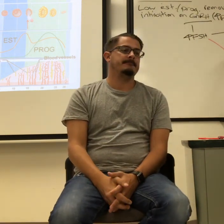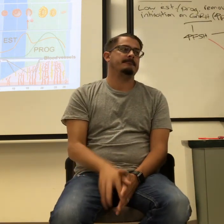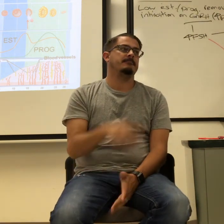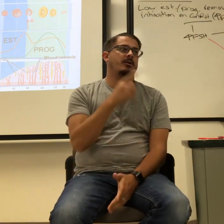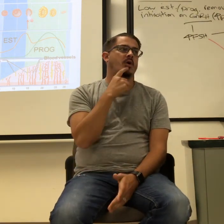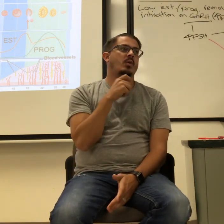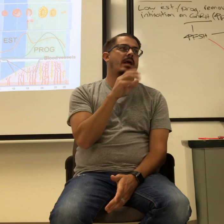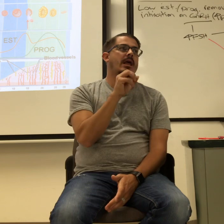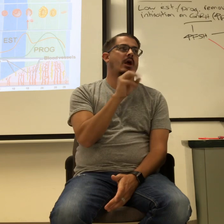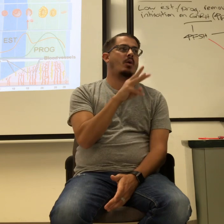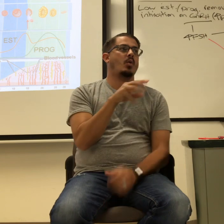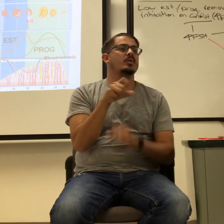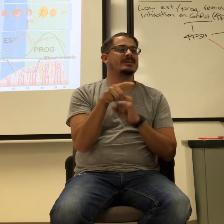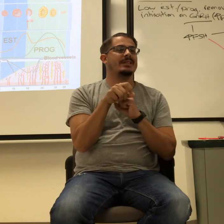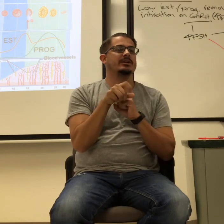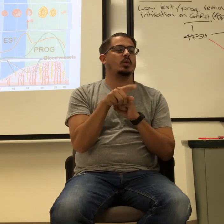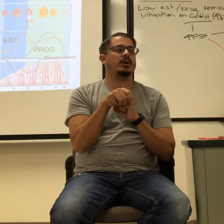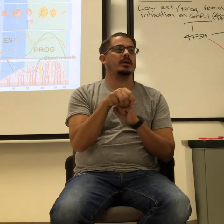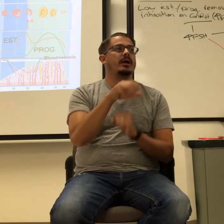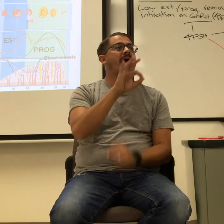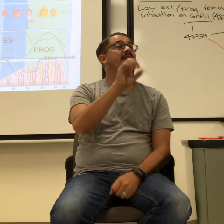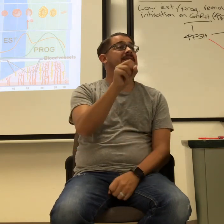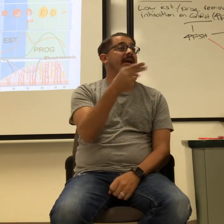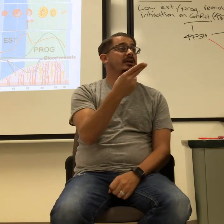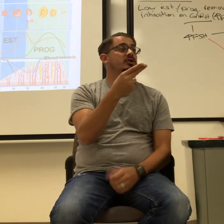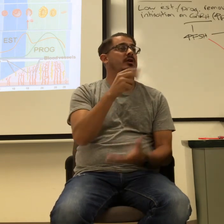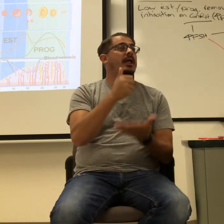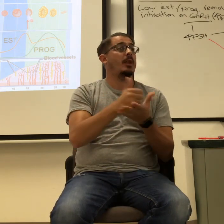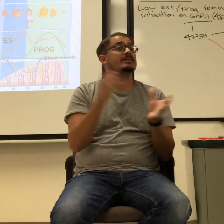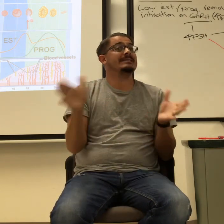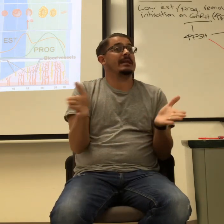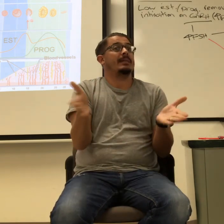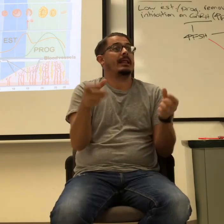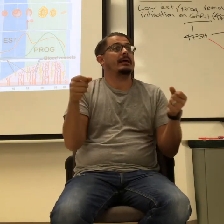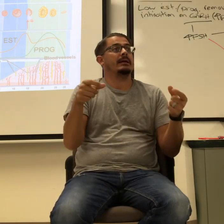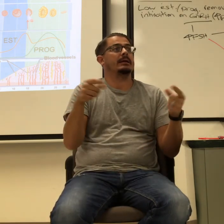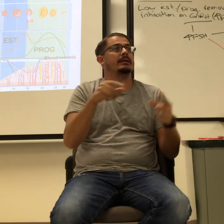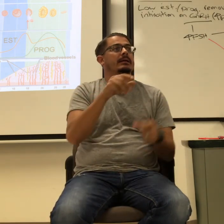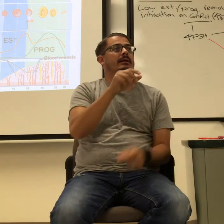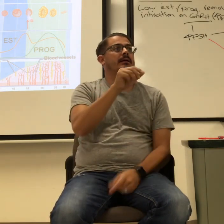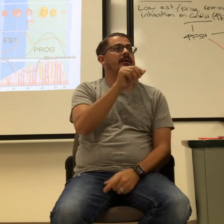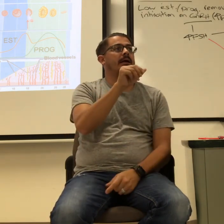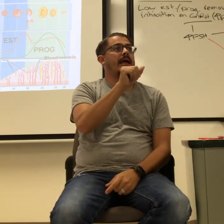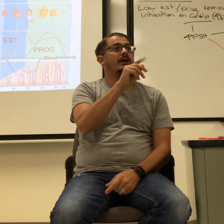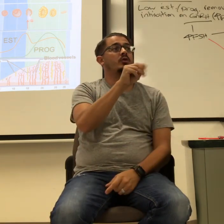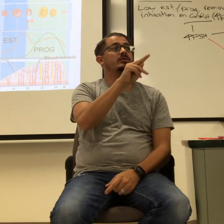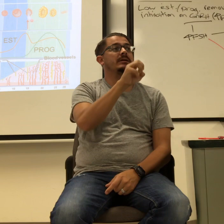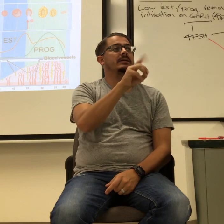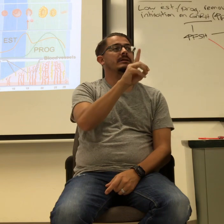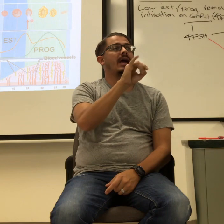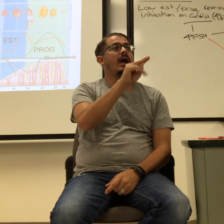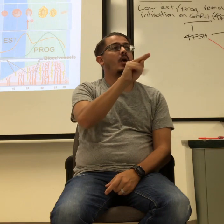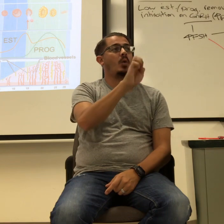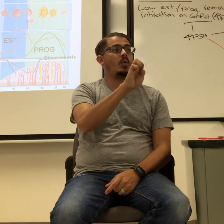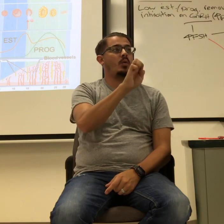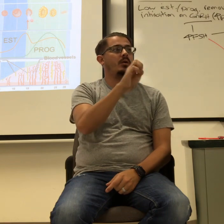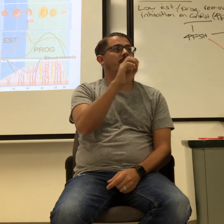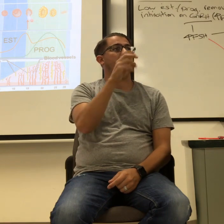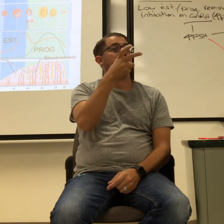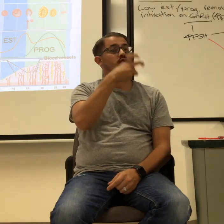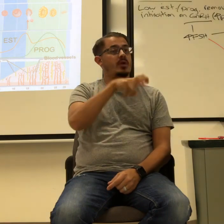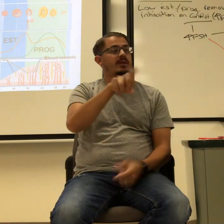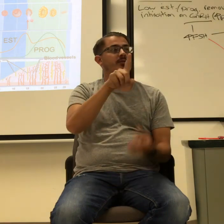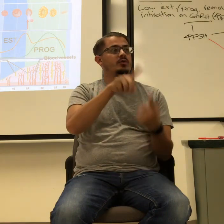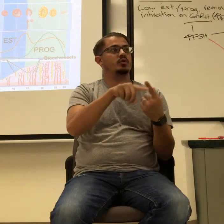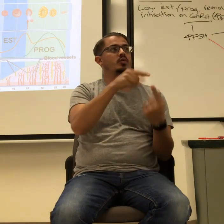like a stimulatory effect. FSH, it helps stimulate the androstenedione. When the androstenedione is transferred